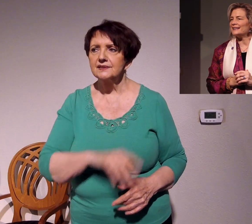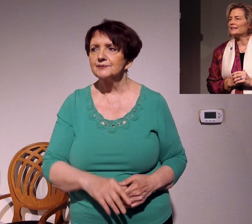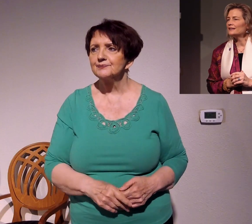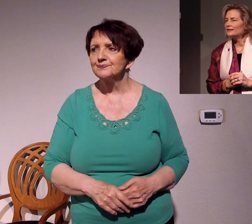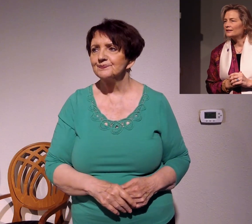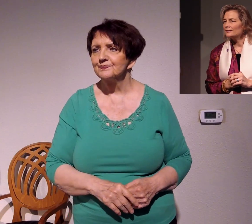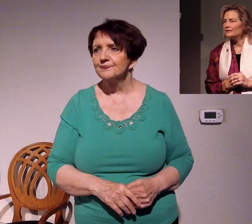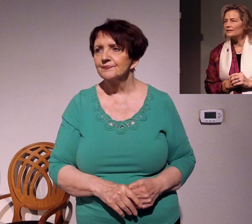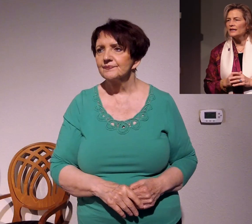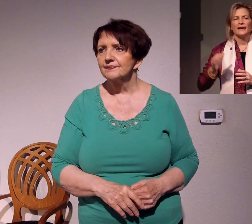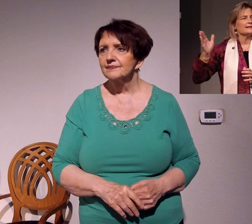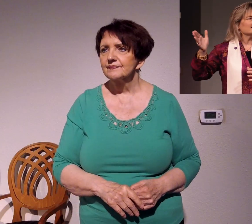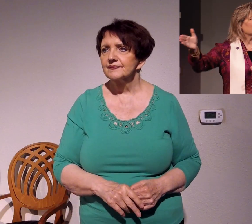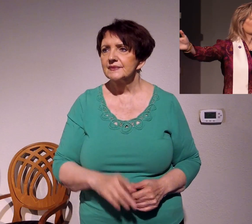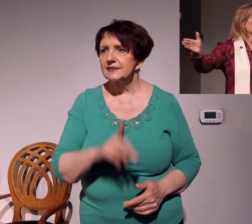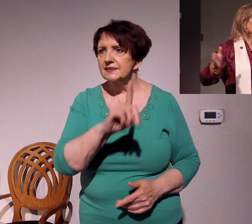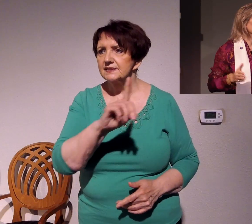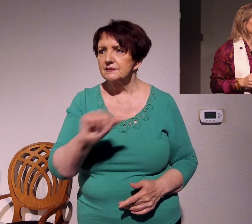Personality.